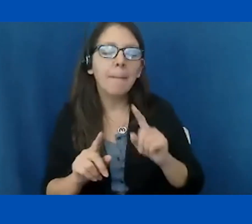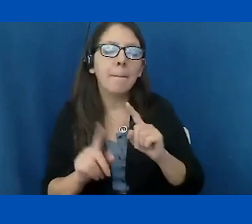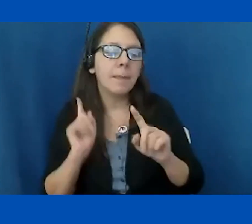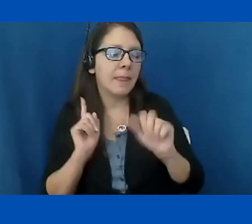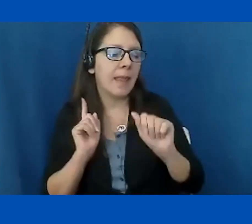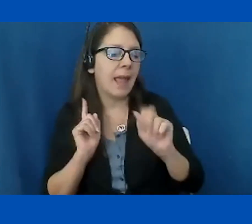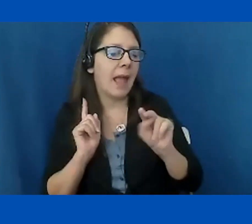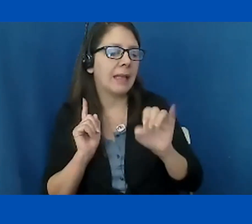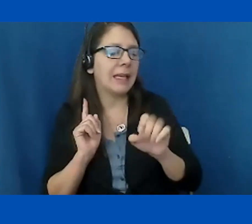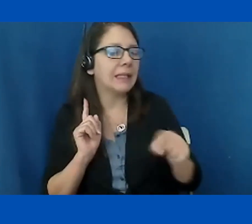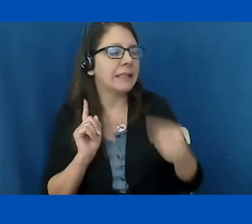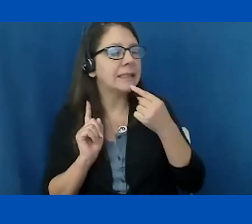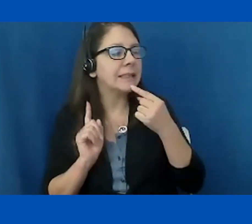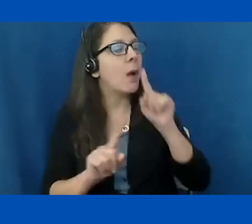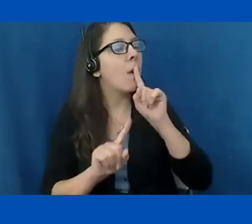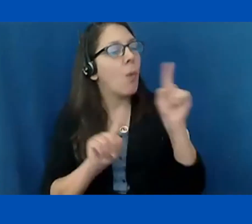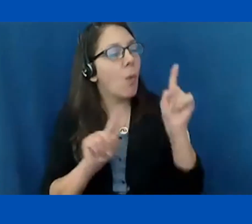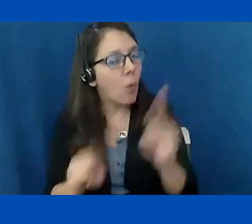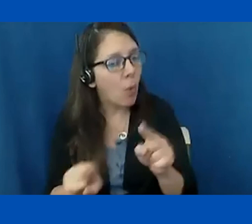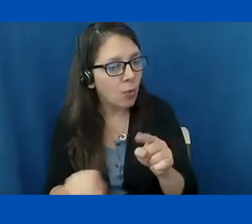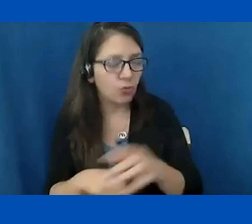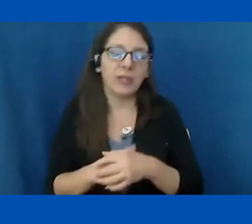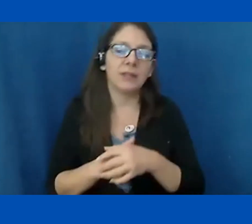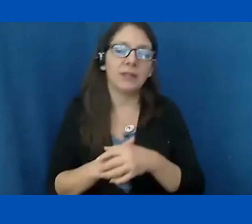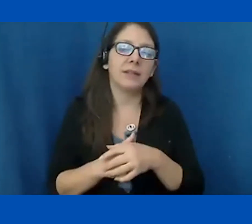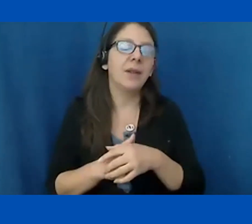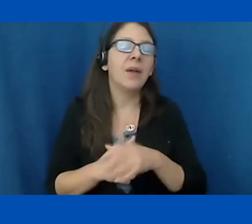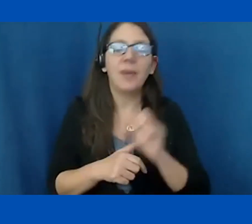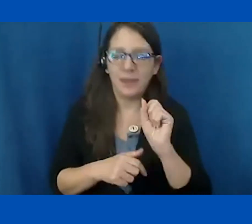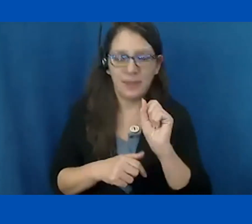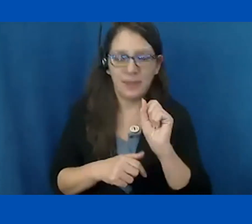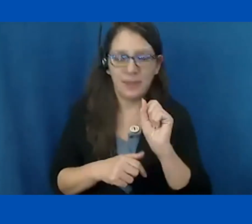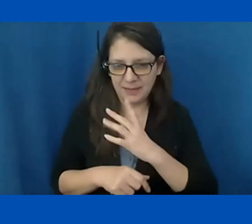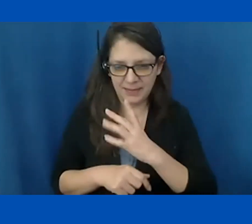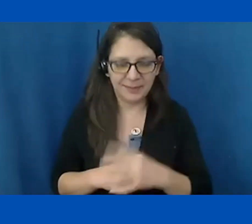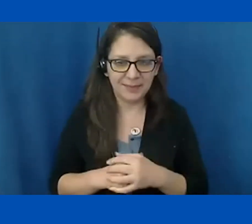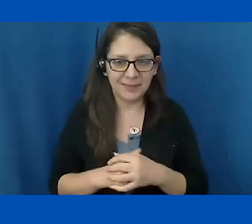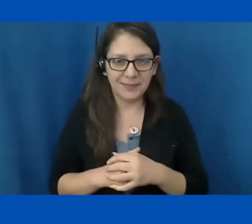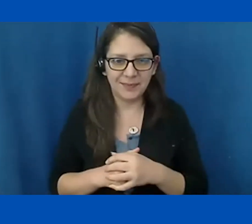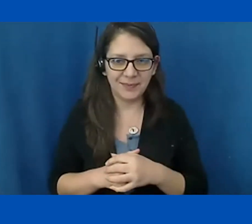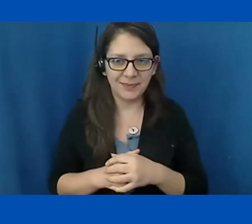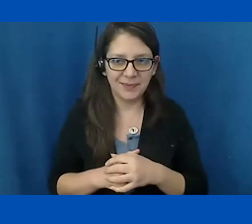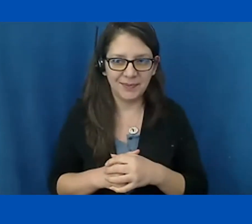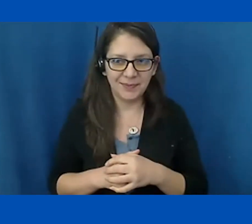Oh, ordering. Okay, awesome. Okay, great. So, well, the first thing